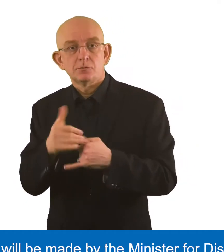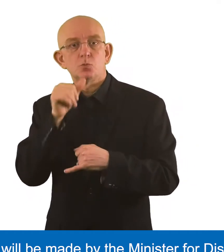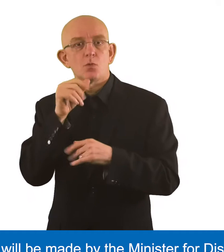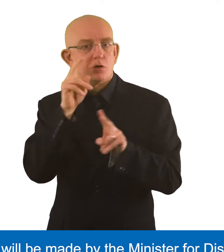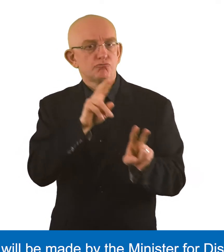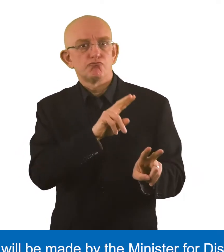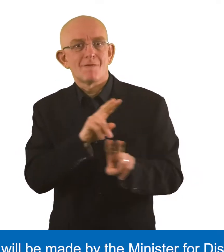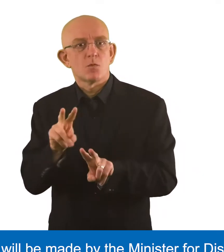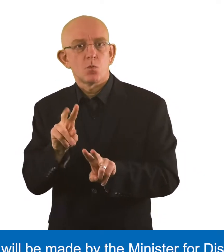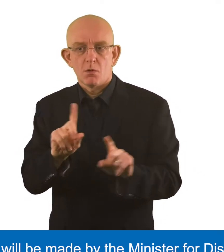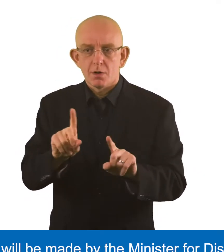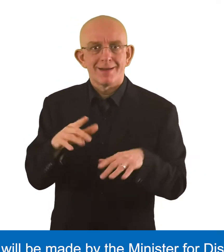that period.